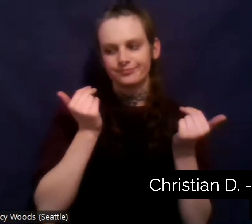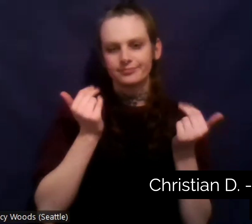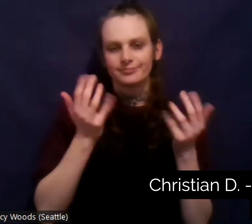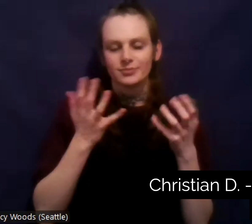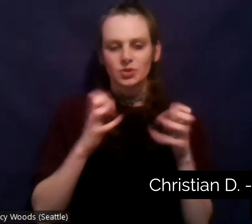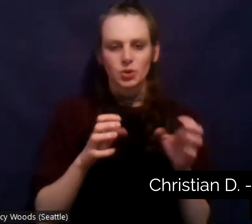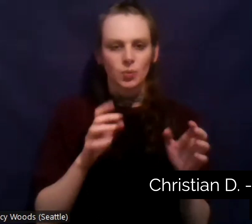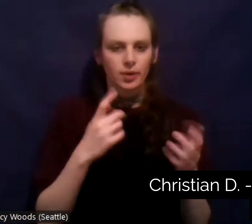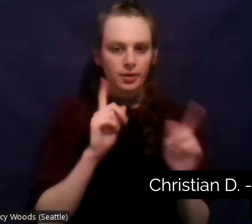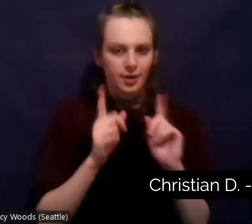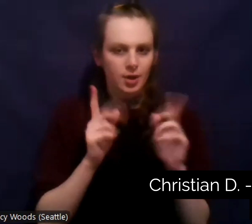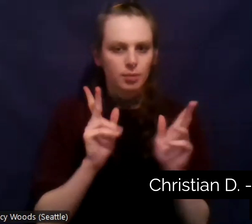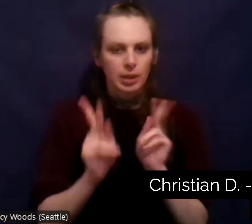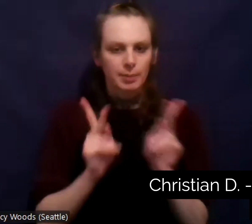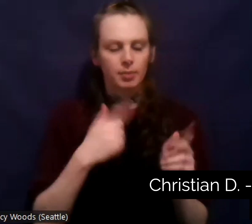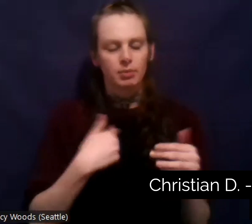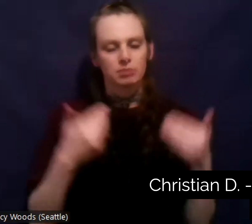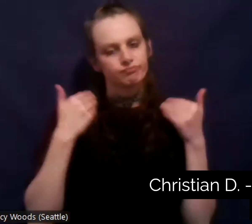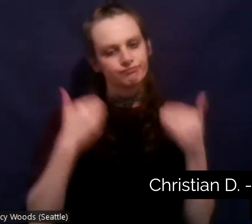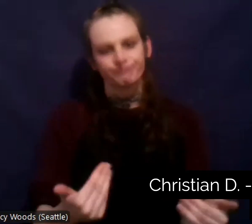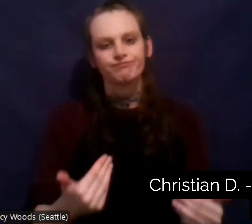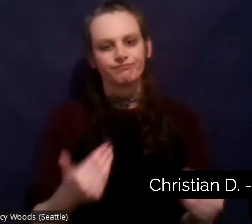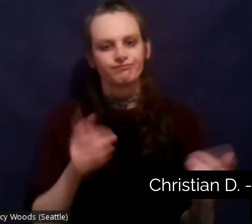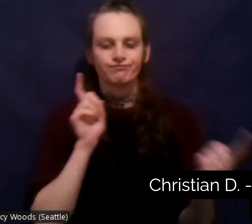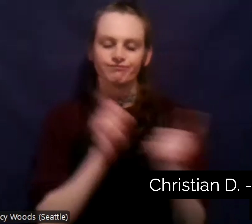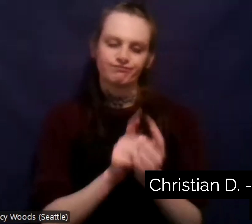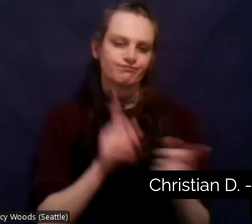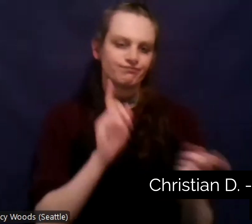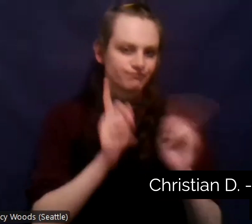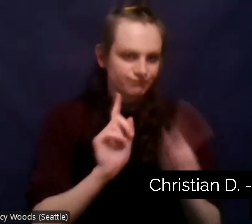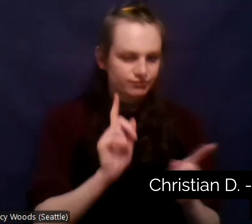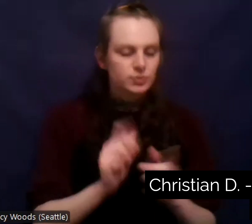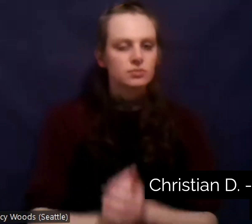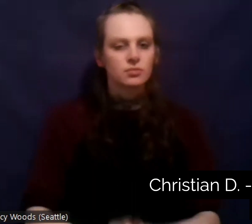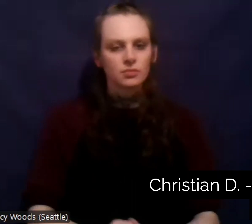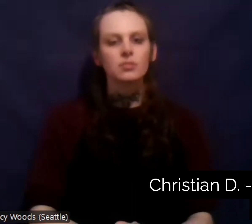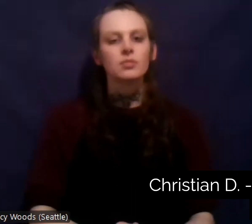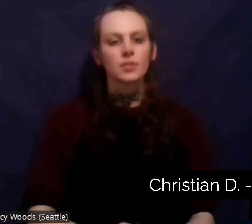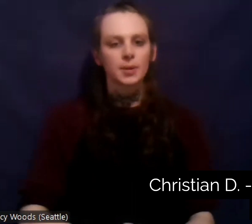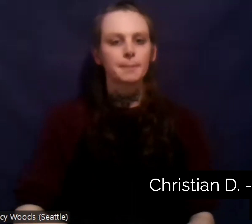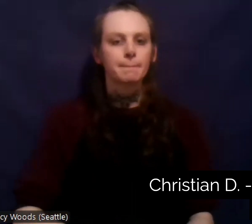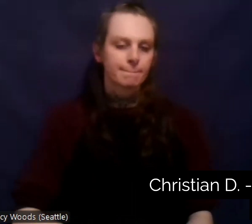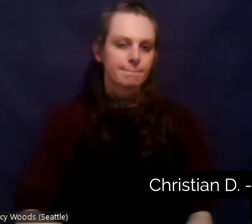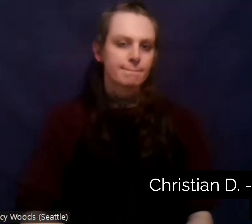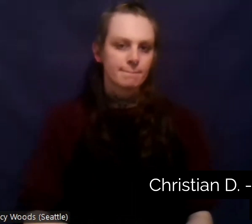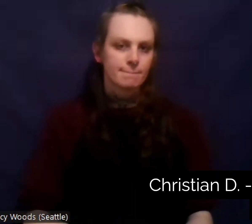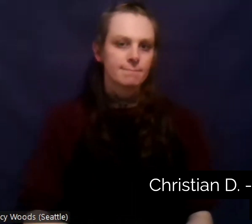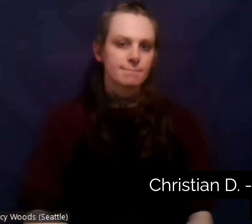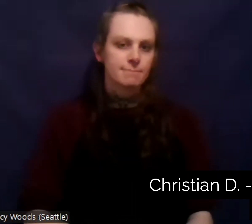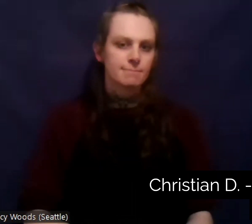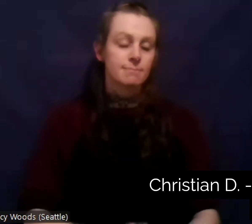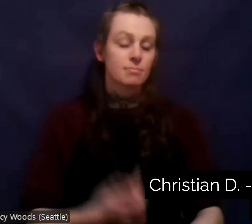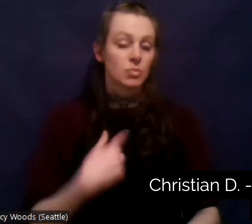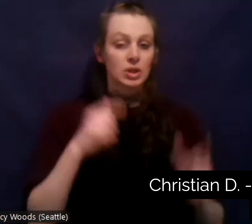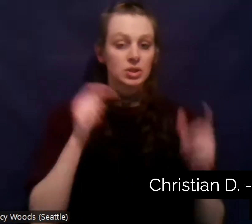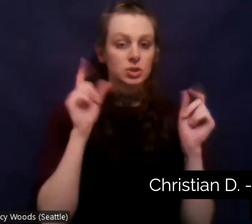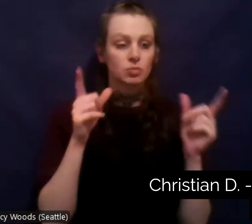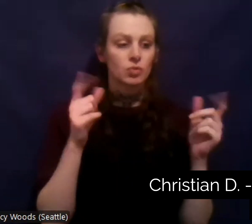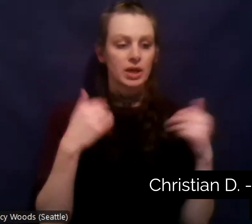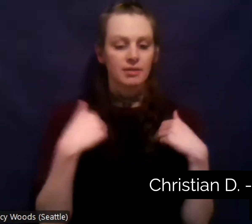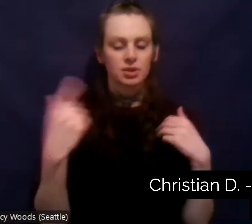um, it can surprise you that oh, you guys have something more in common than